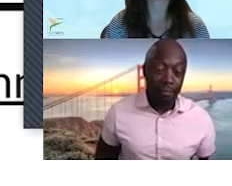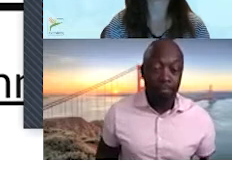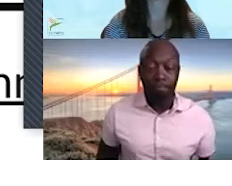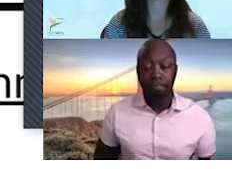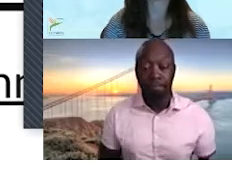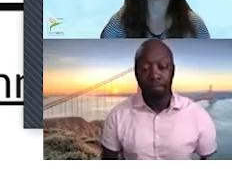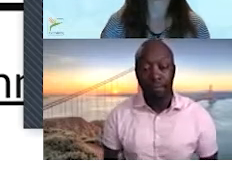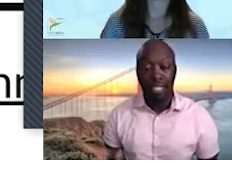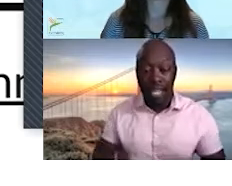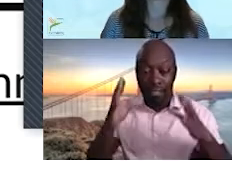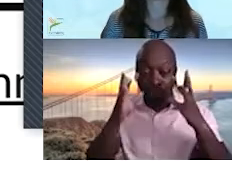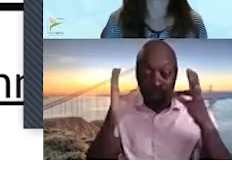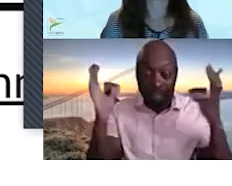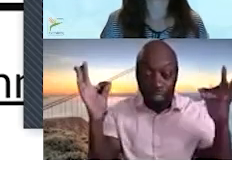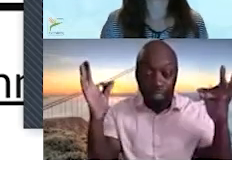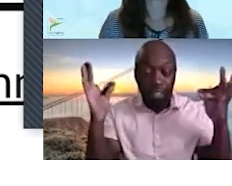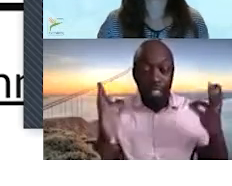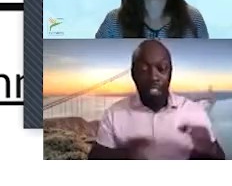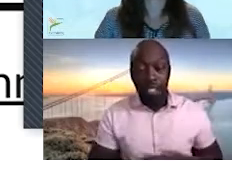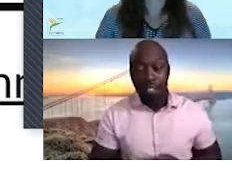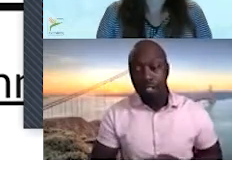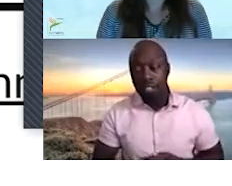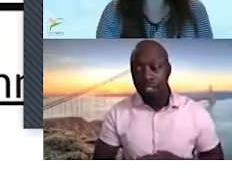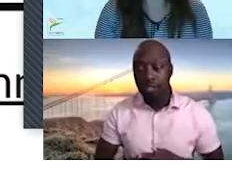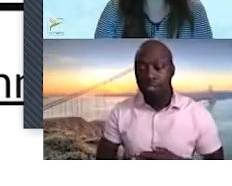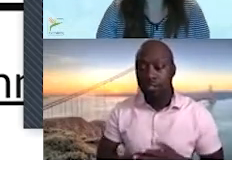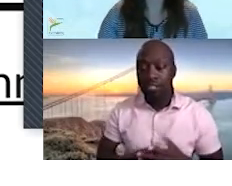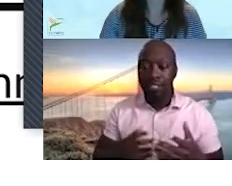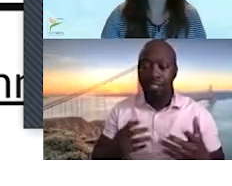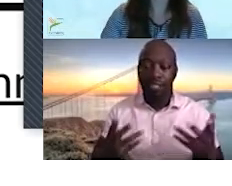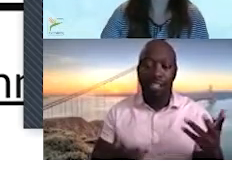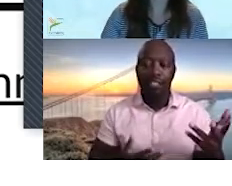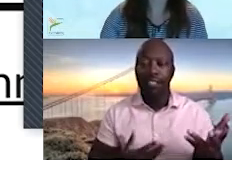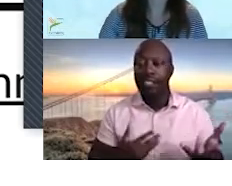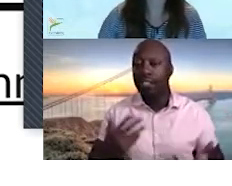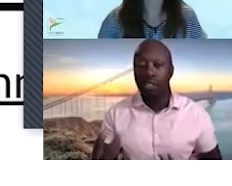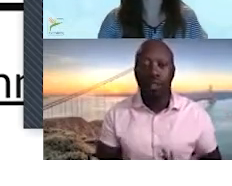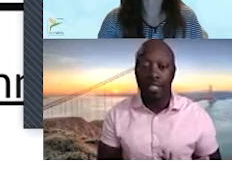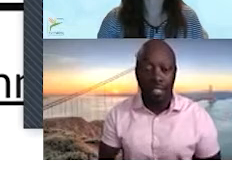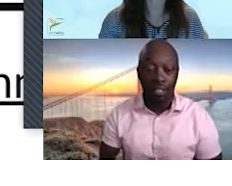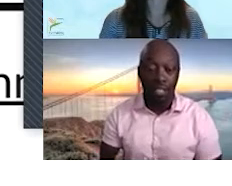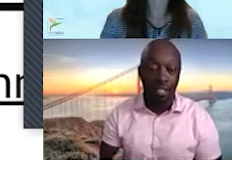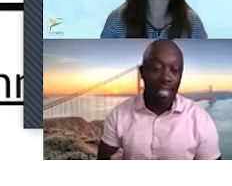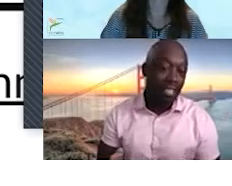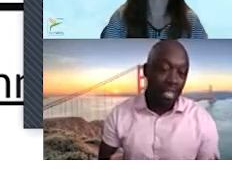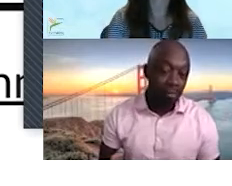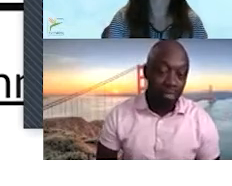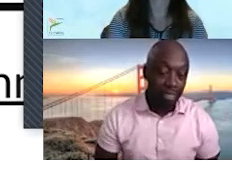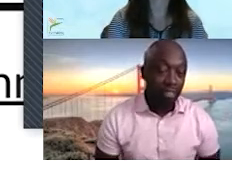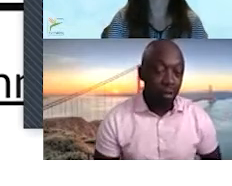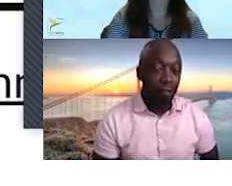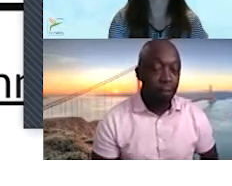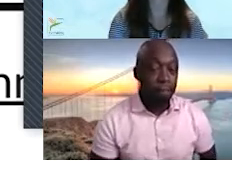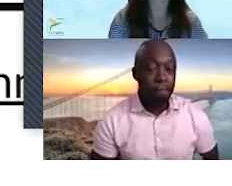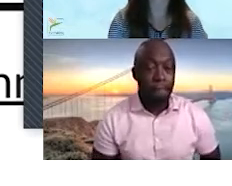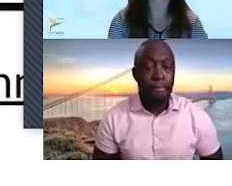leg. Cat is the whiskers. And you could use those signs in stories that you tell that have animals in it